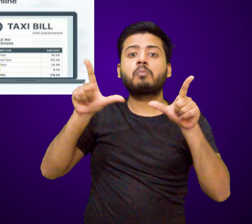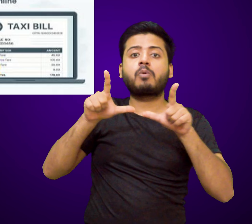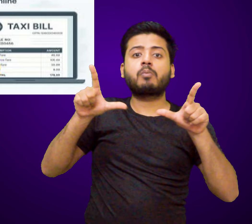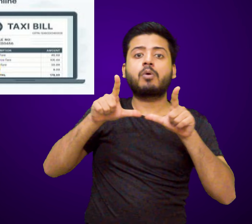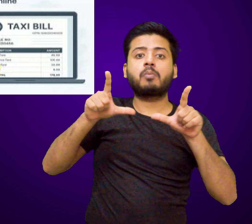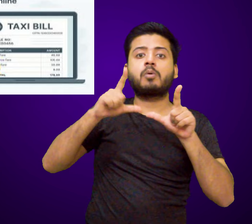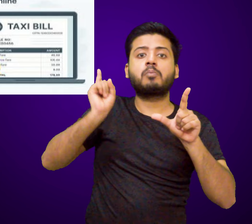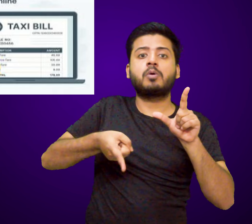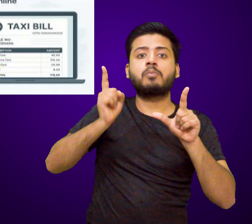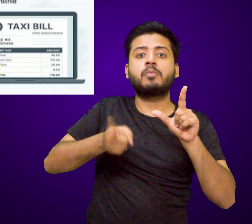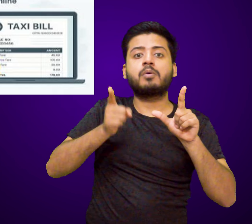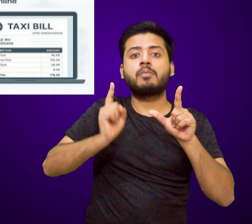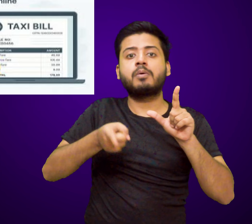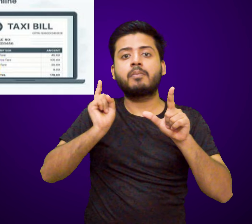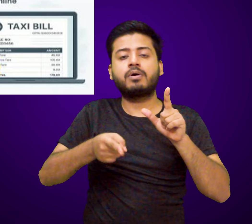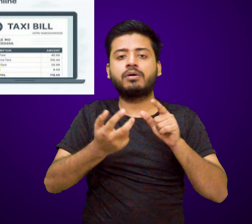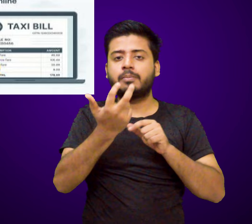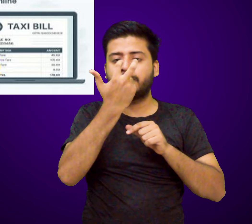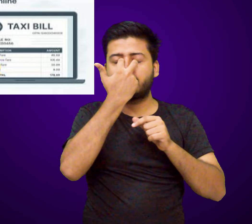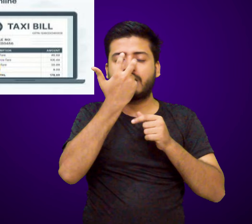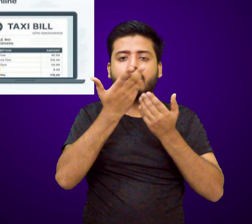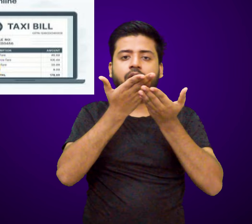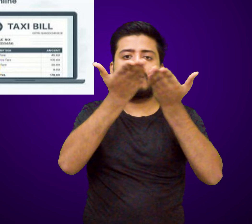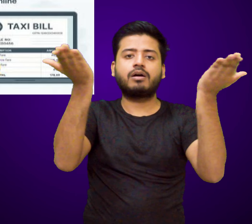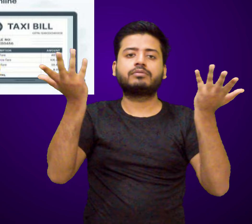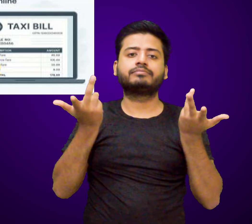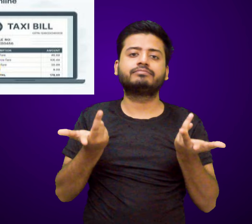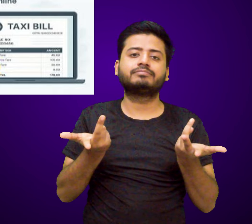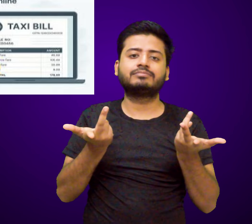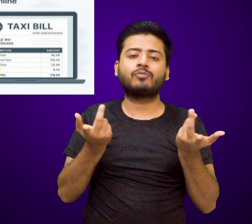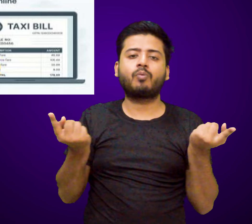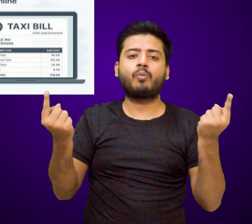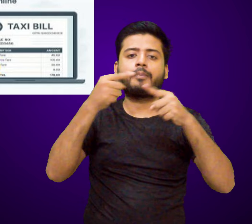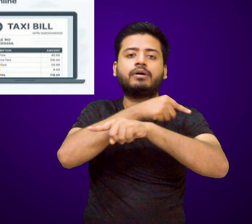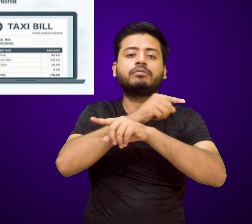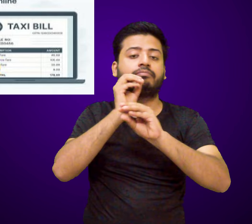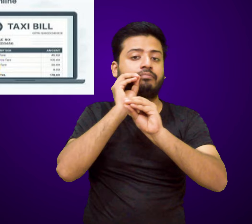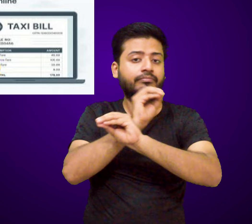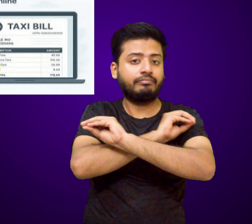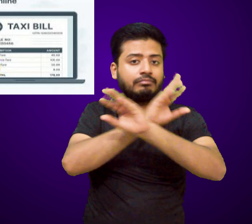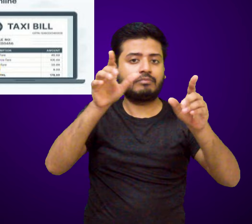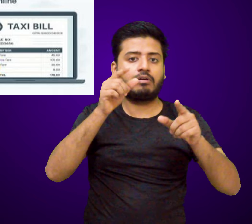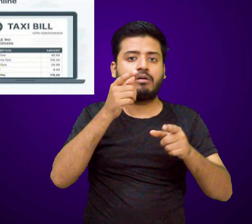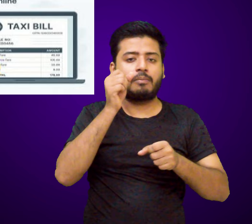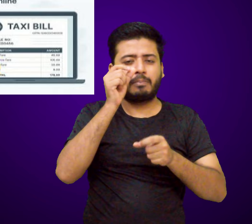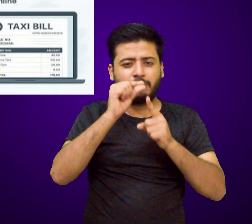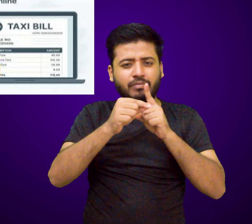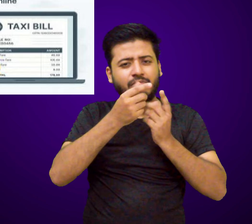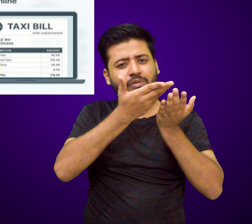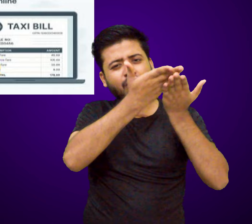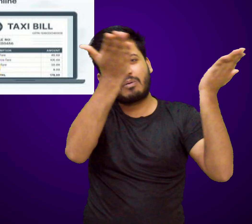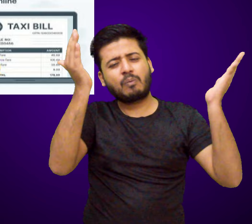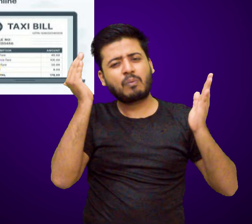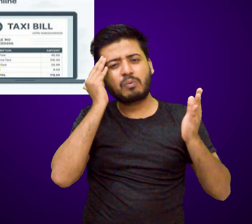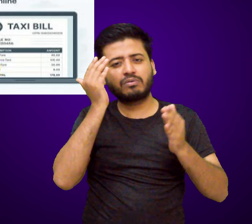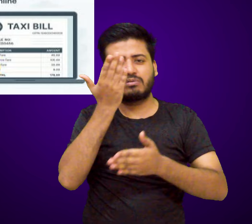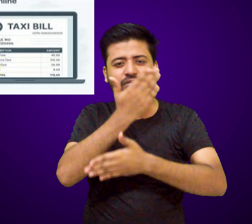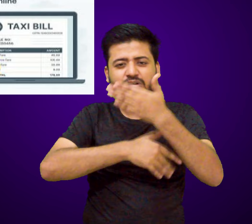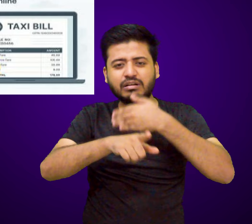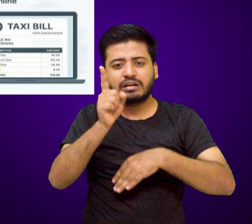and water tax concessions for people with disabilities. Gather documentation. Collect your official disability certificate and other